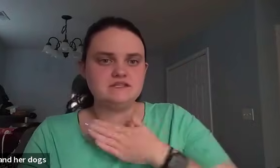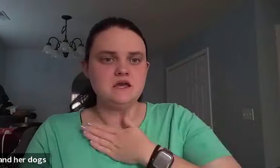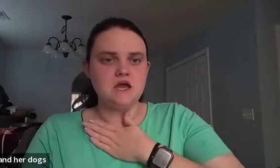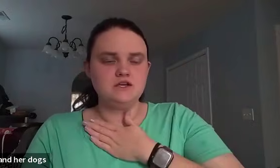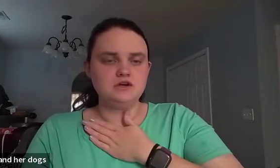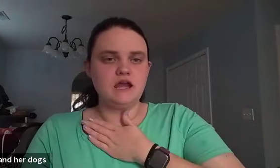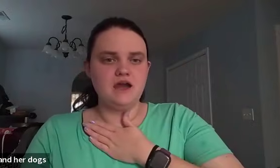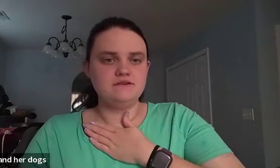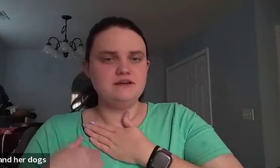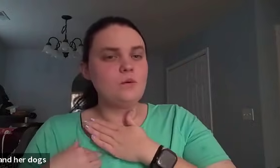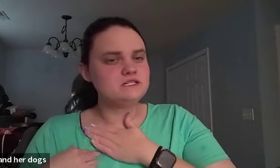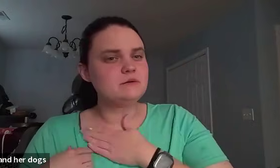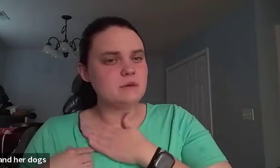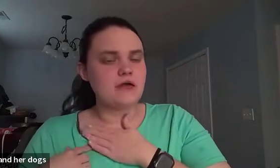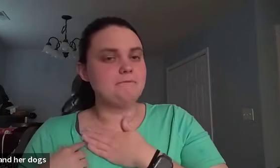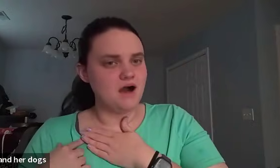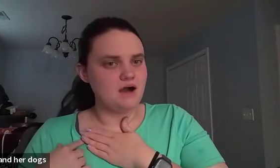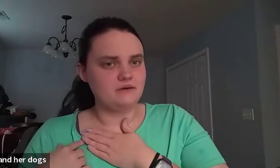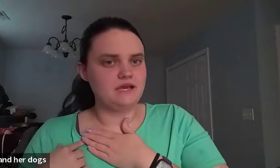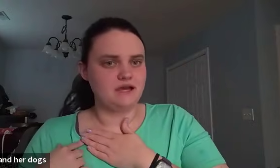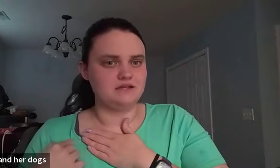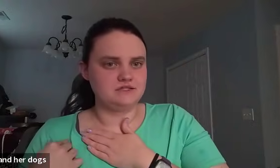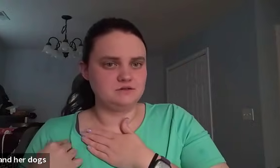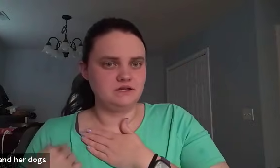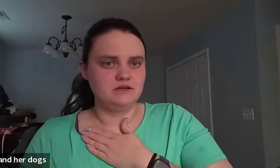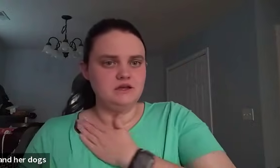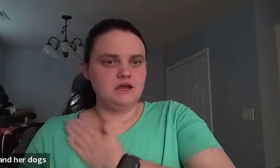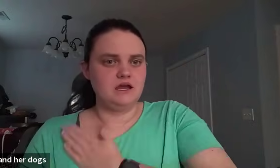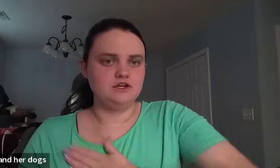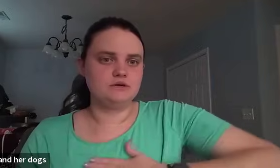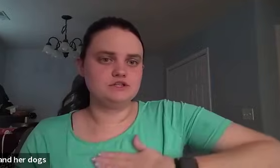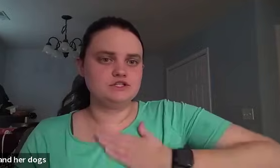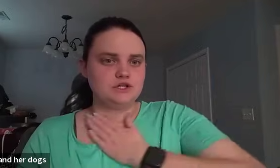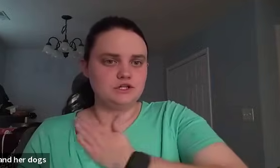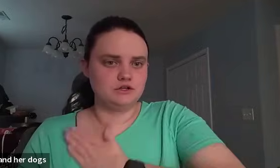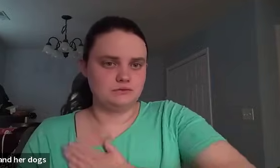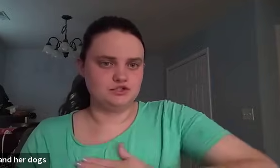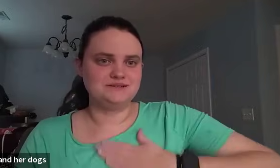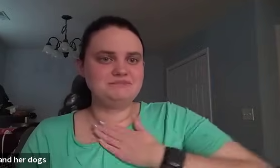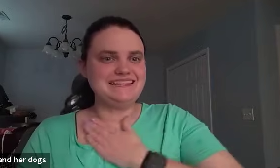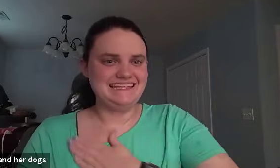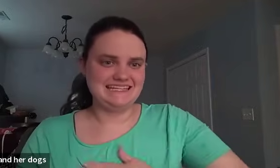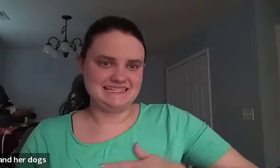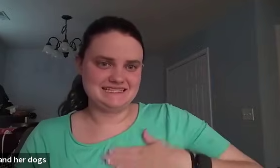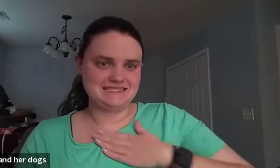this. You're going to have it almost if you remember that my that we had last week. And you're going to circular motion.